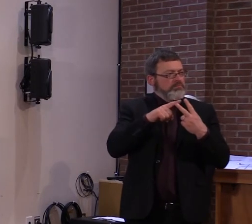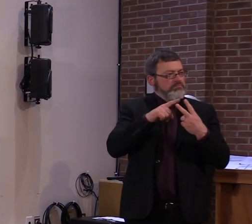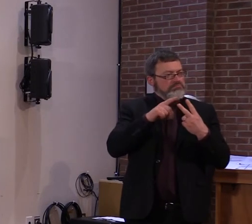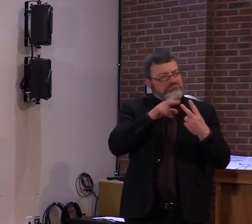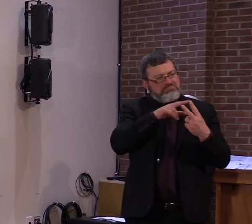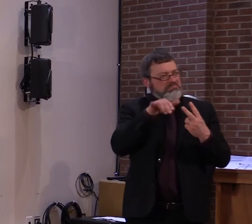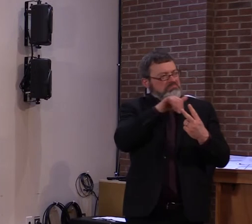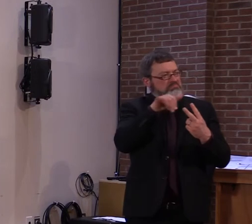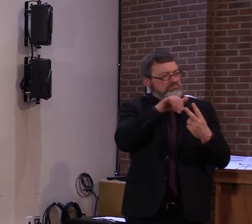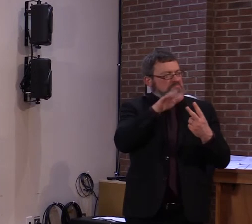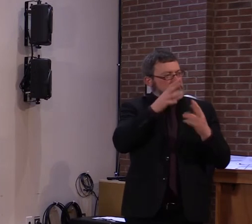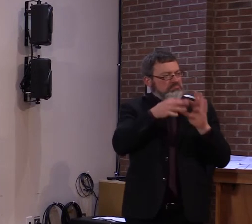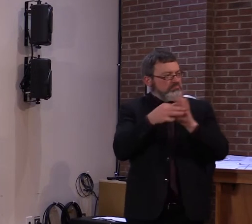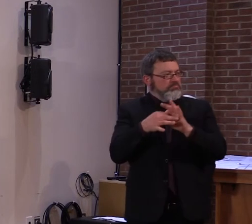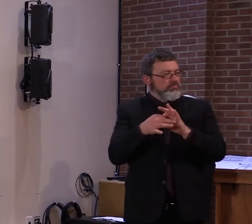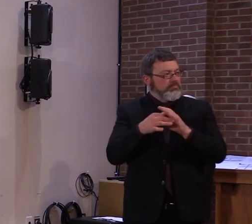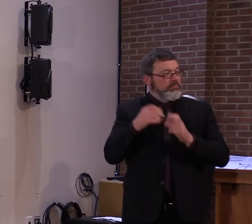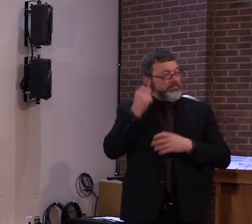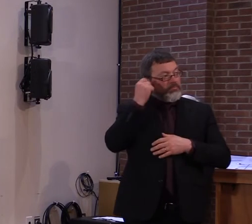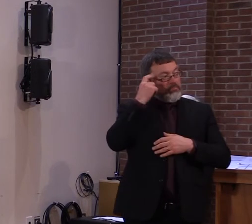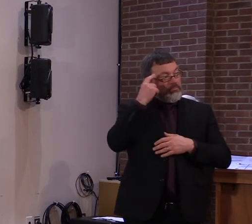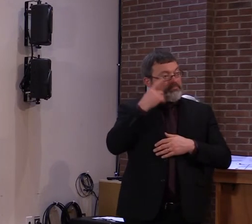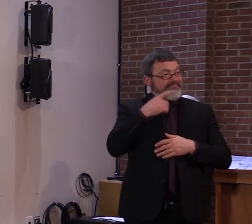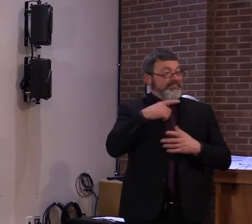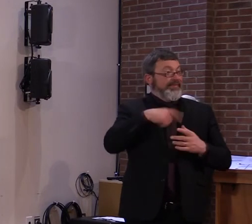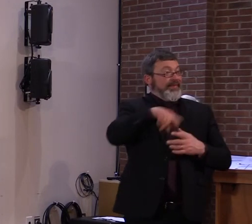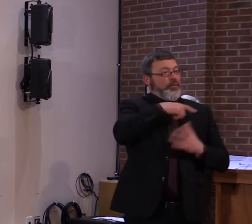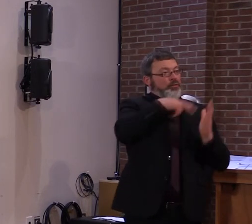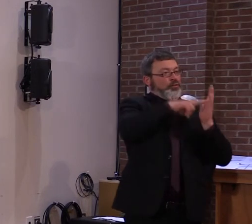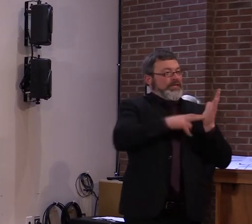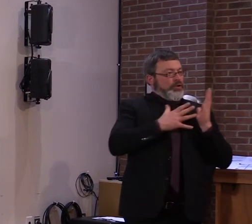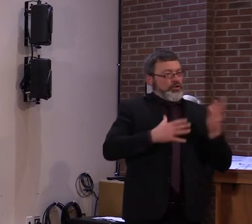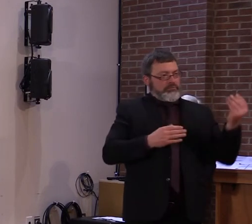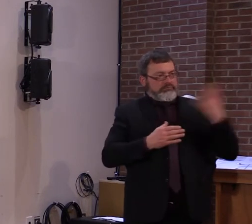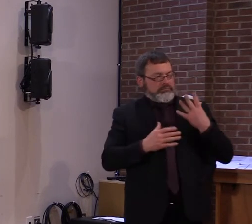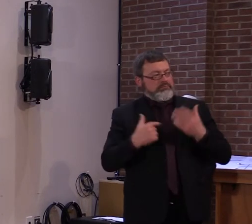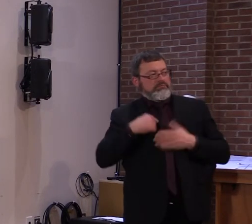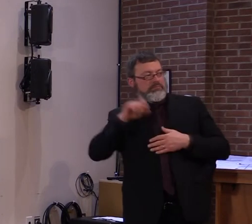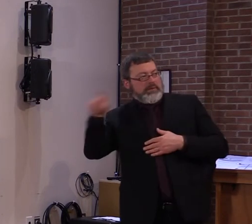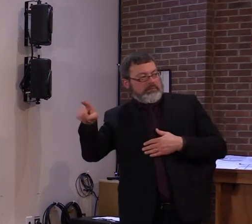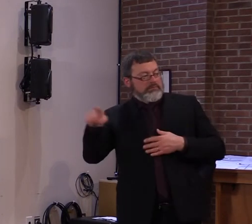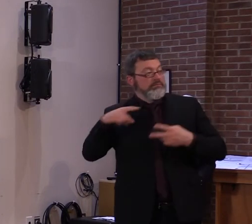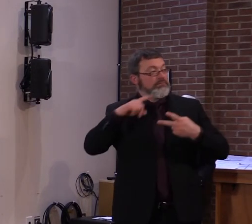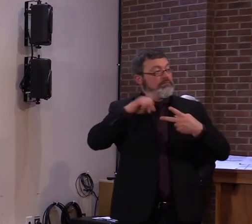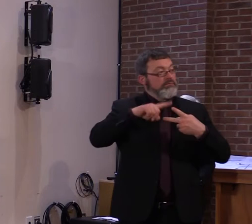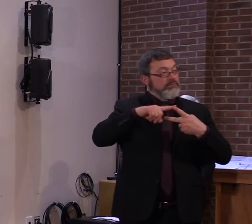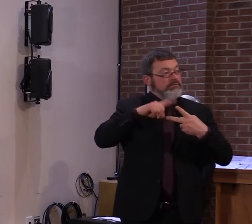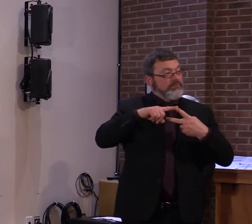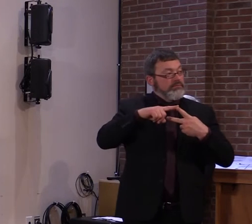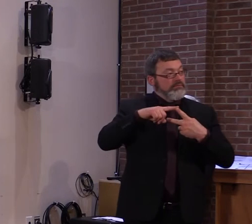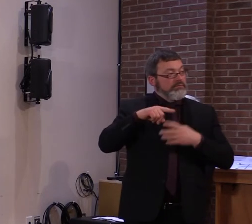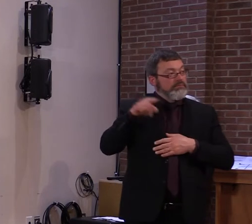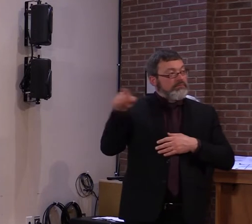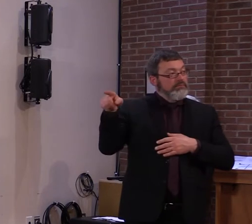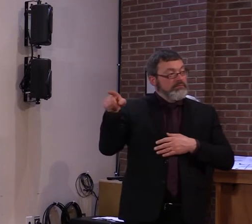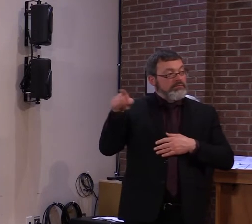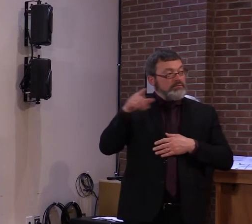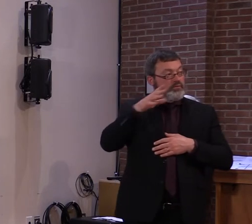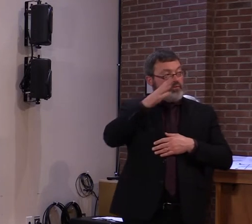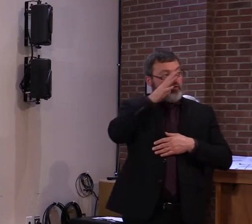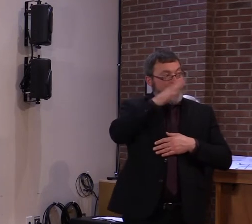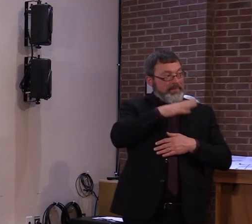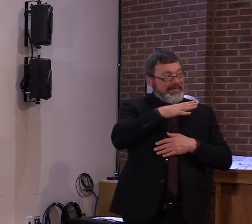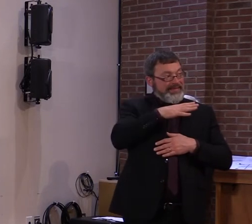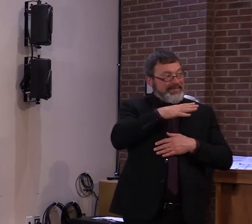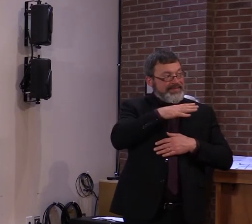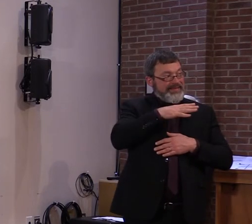readers. In one of them, a woman says her daughter, who is a registered nurse at a hospital